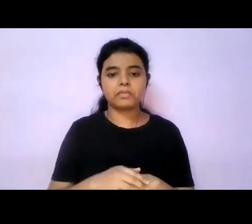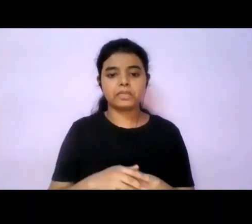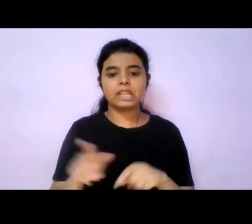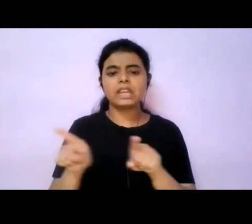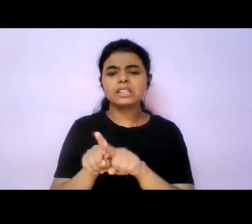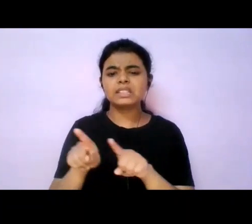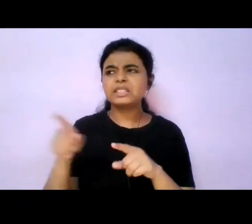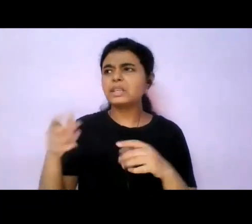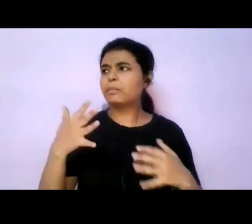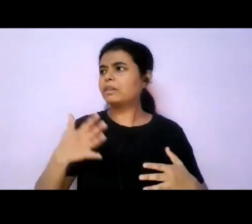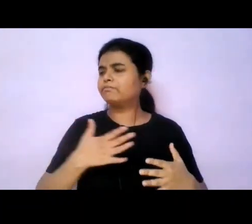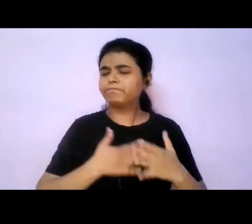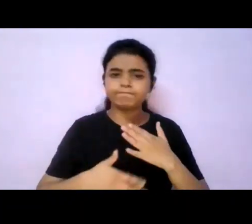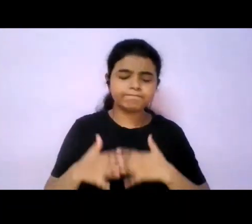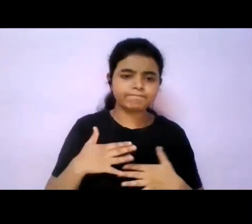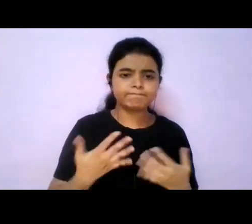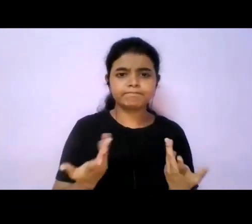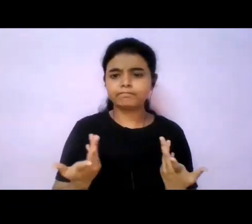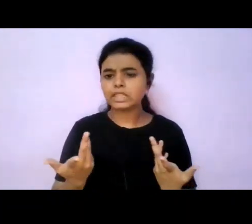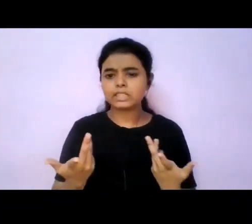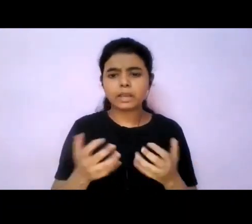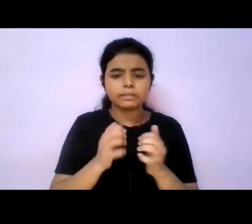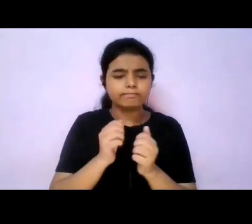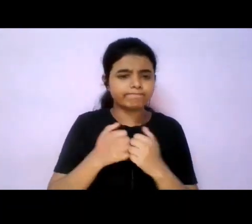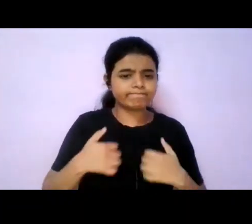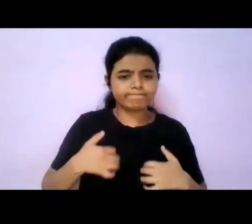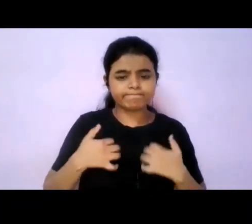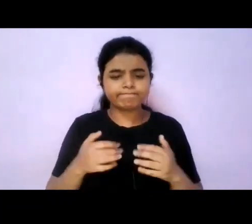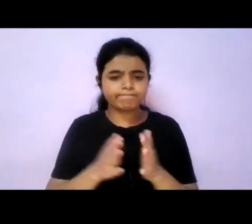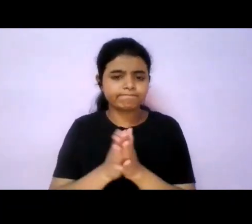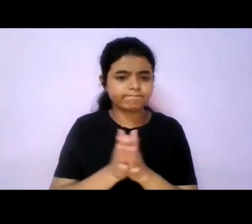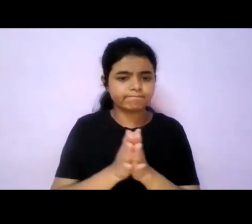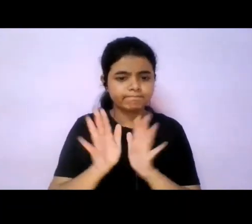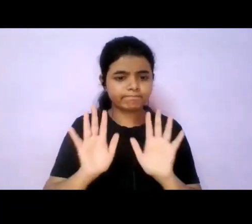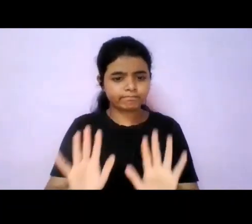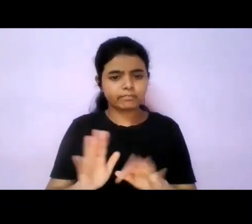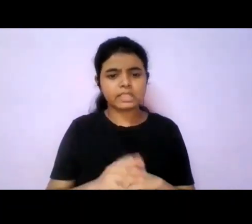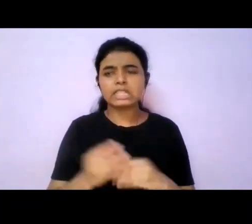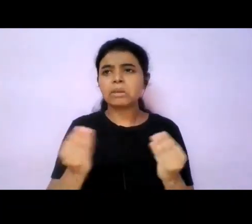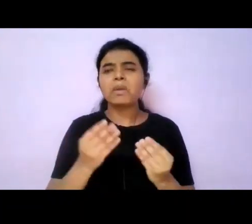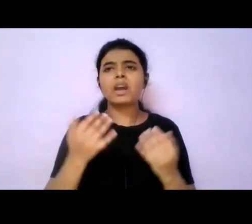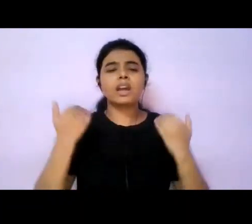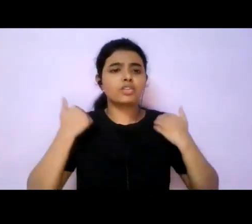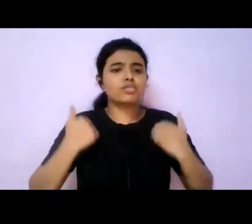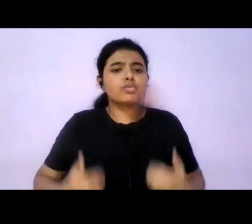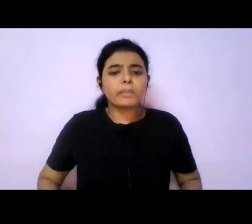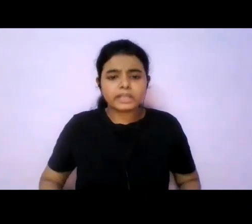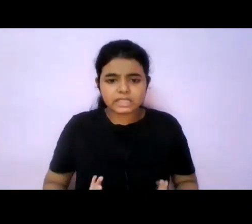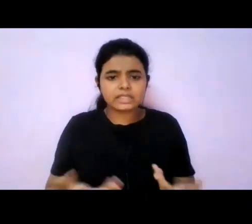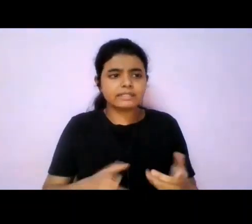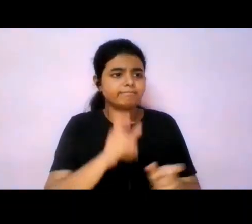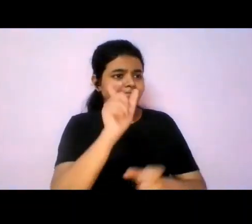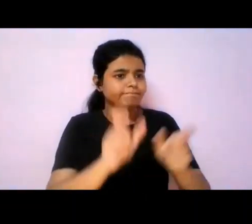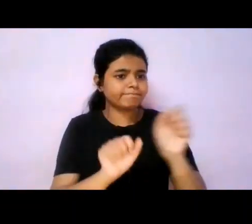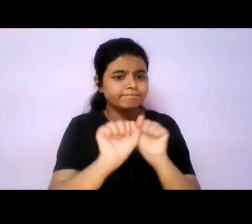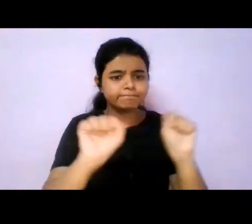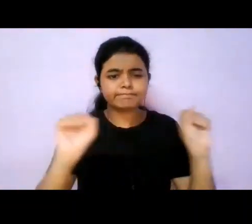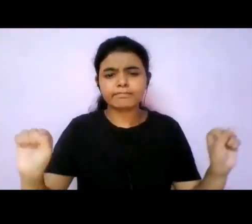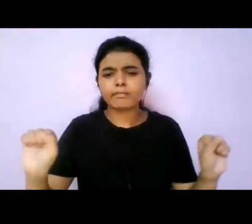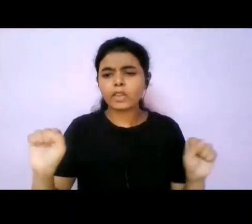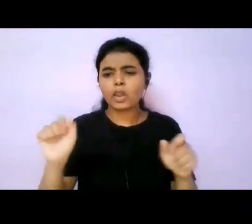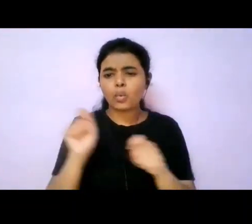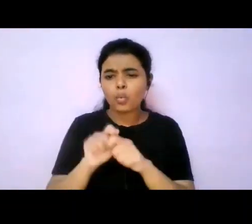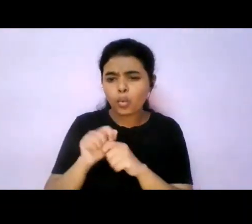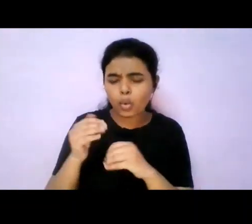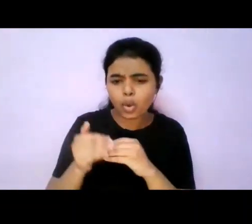there's energy, there's furtiveness, there's eagerness. Some humans are making their way to the taxi rank. Some